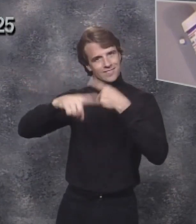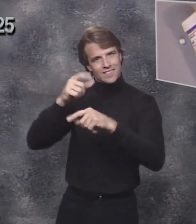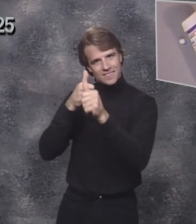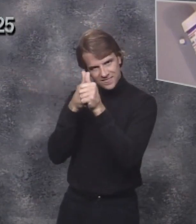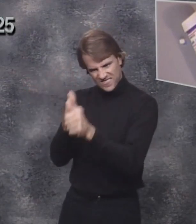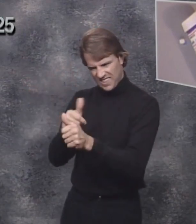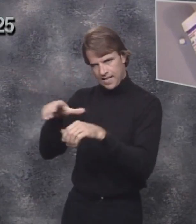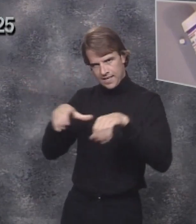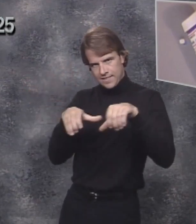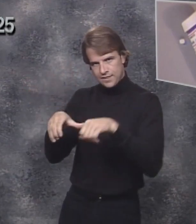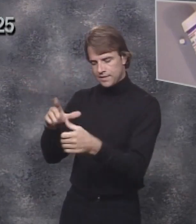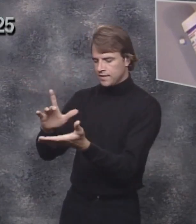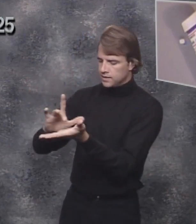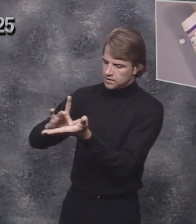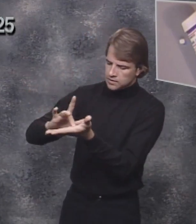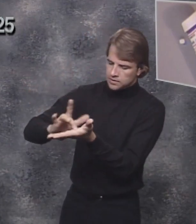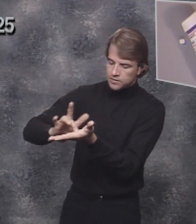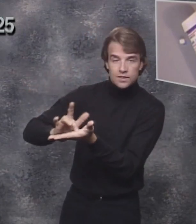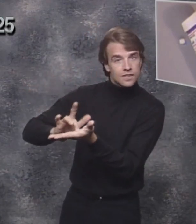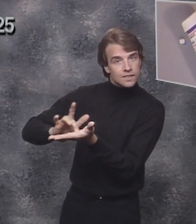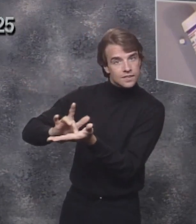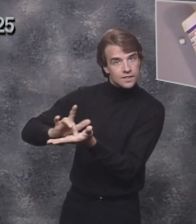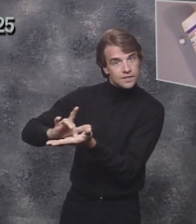This reflects that action. Medicine.